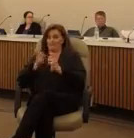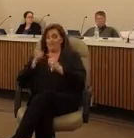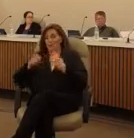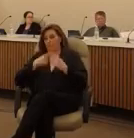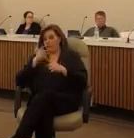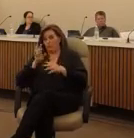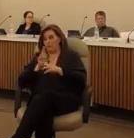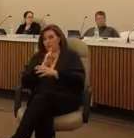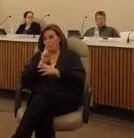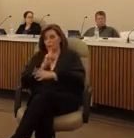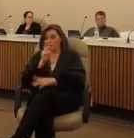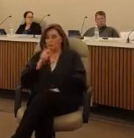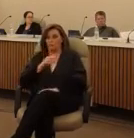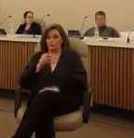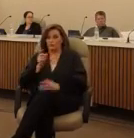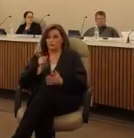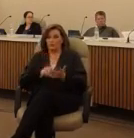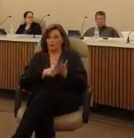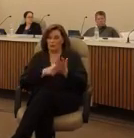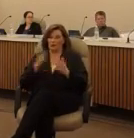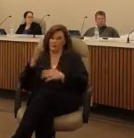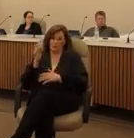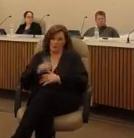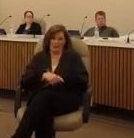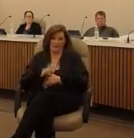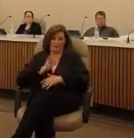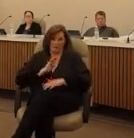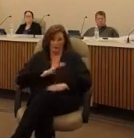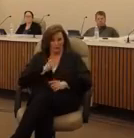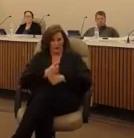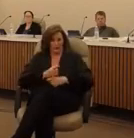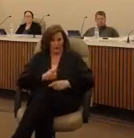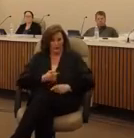would require coming back to this board. Correct, Don?